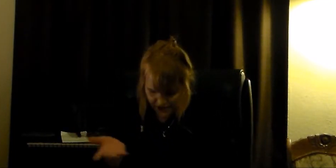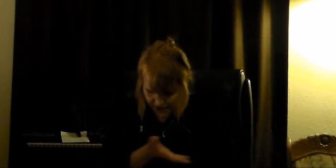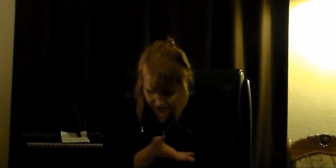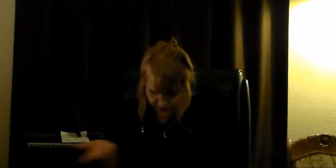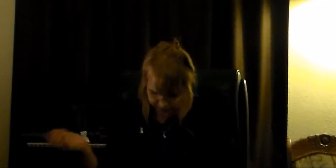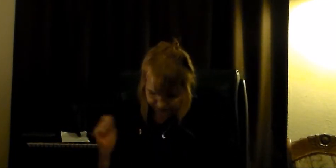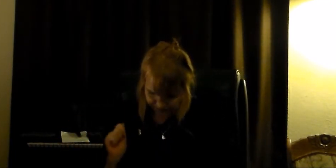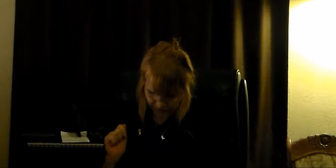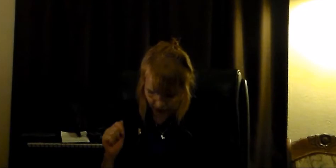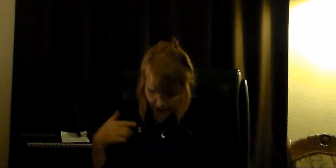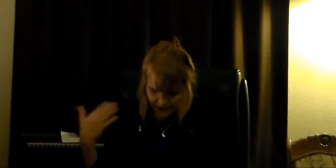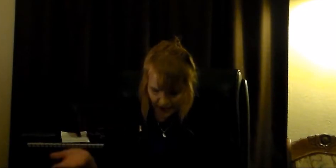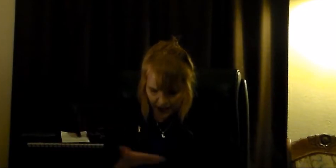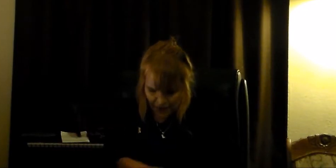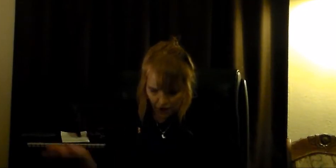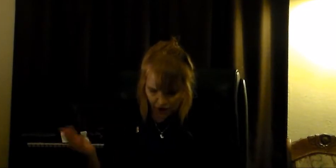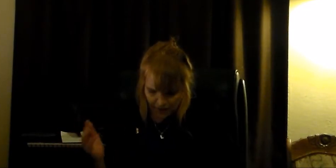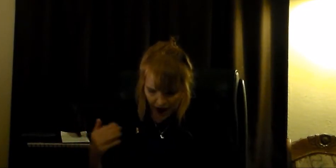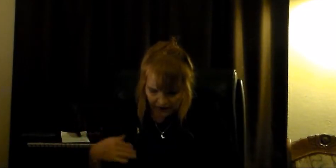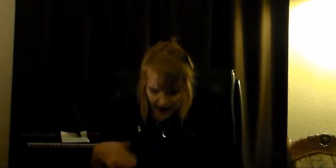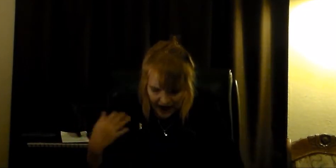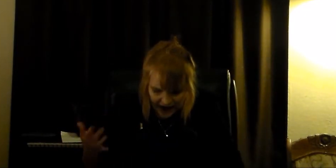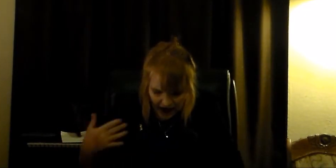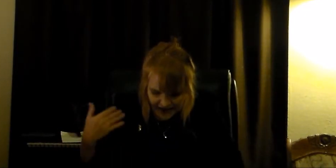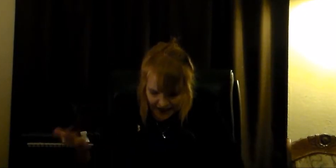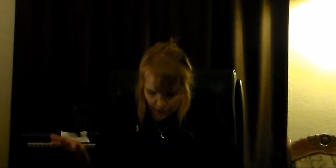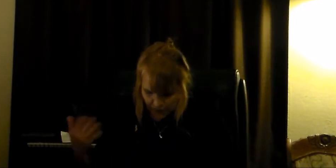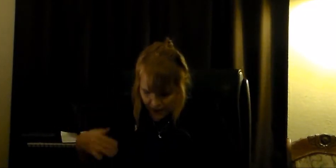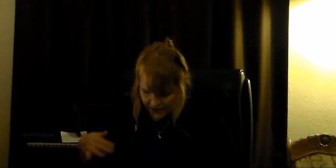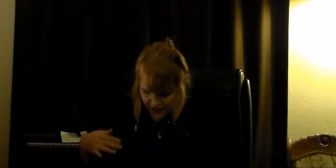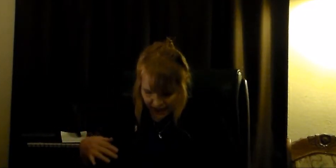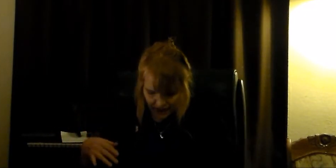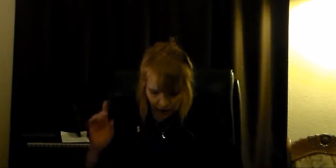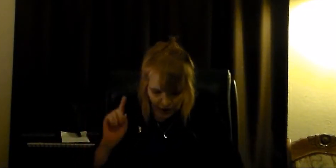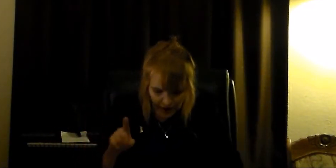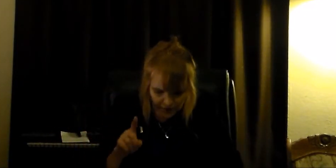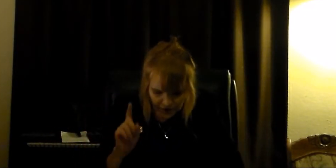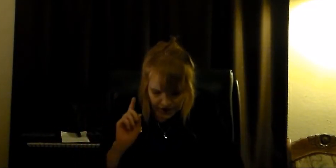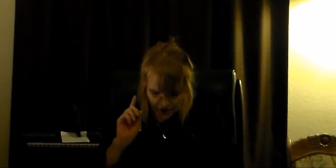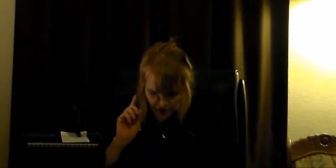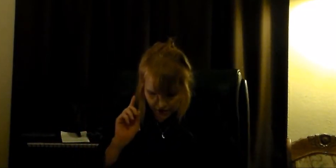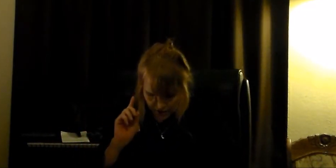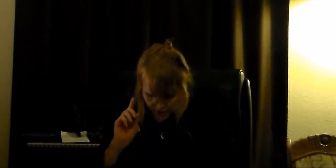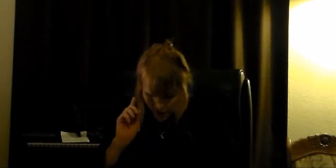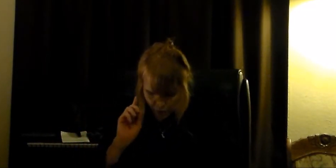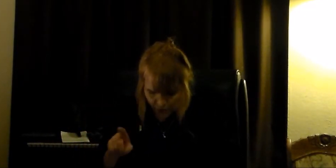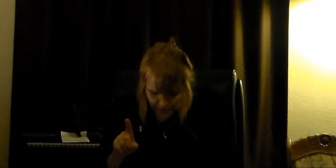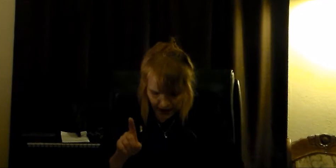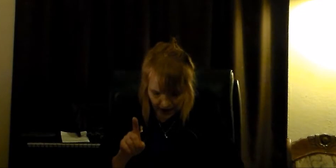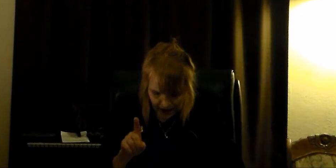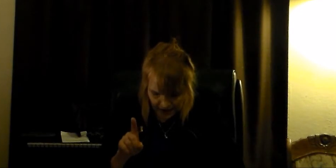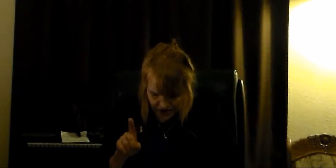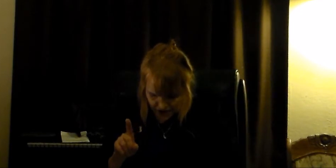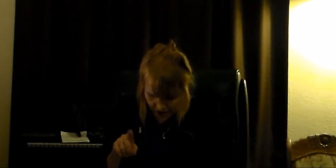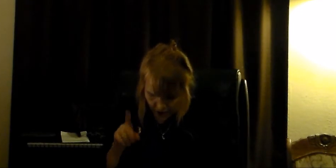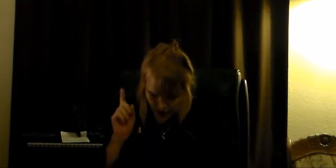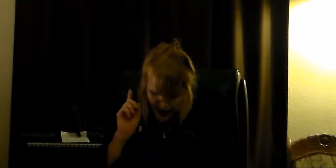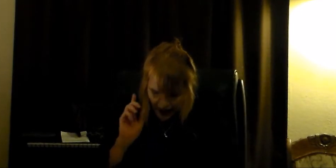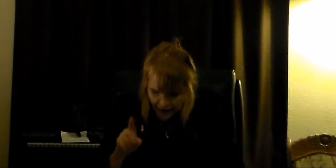Jesus. So now my grandma in Isaiah 1:9-10 are rebels, rebellious, and who